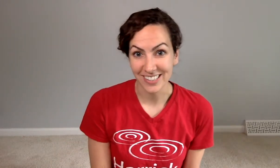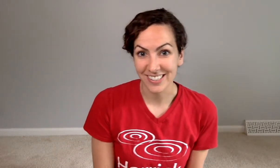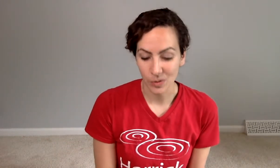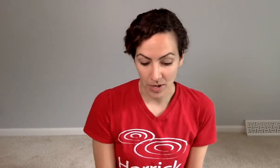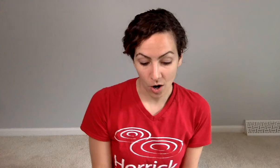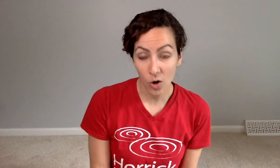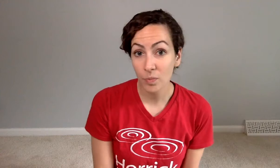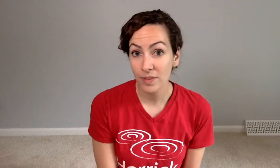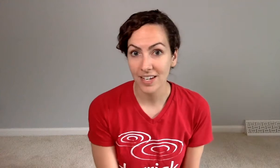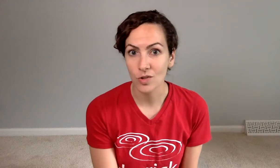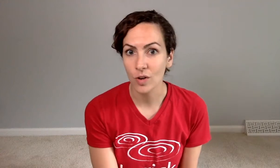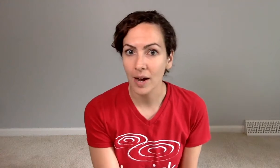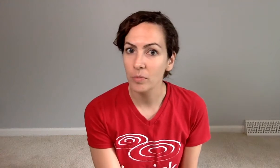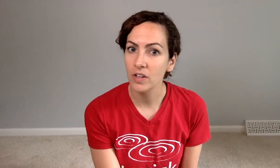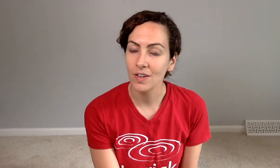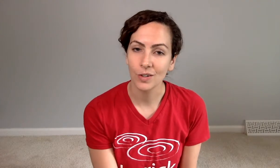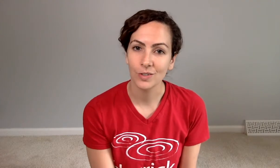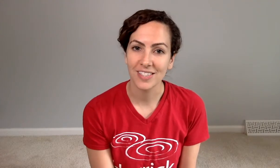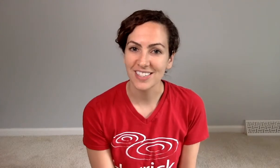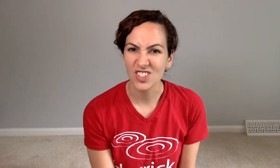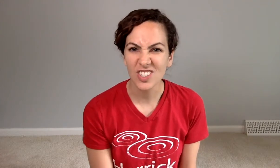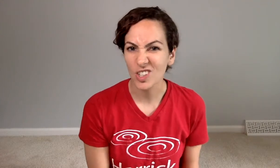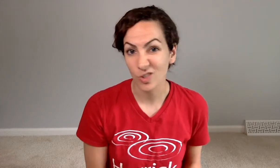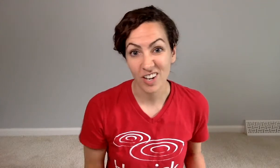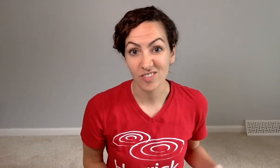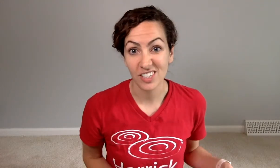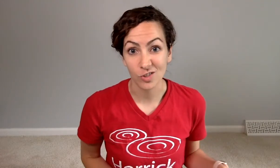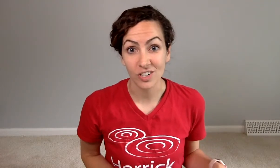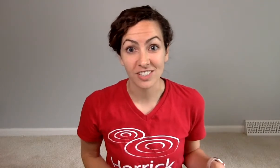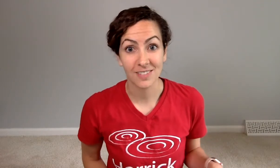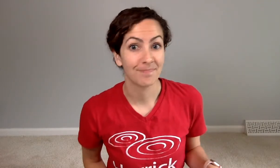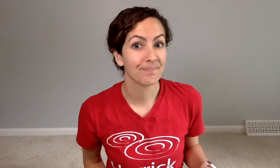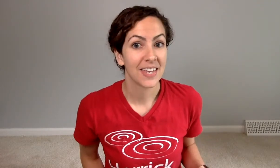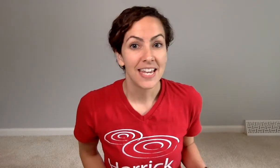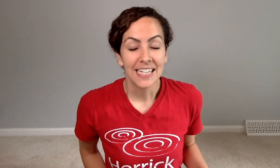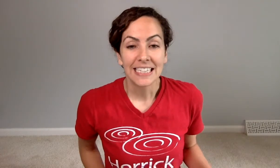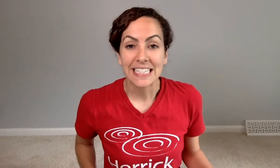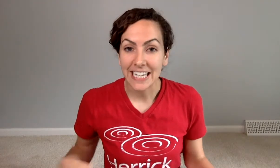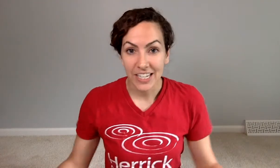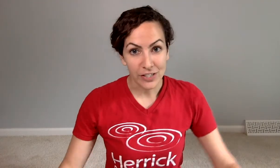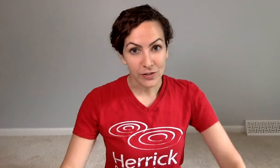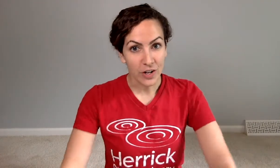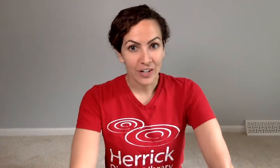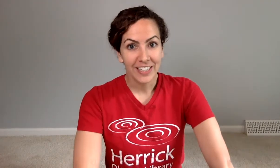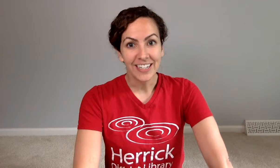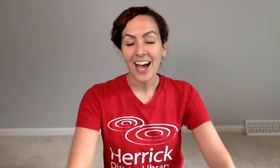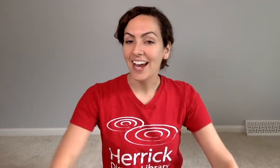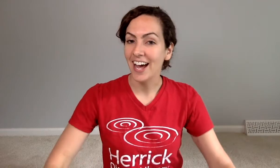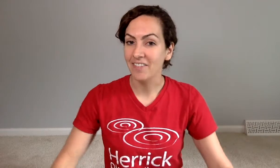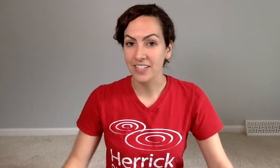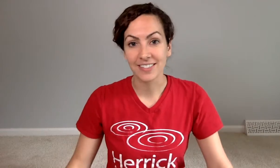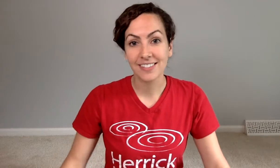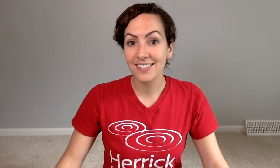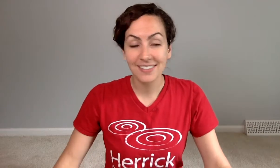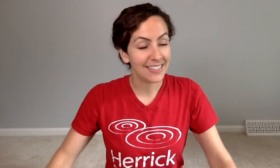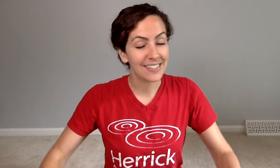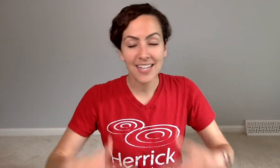So we hope that you grab one of those. It's just a great resource. To get us started, I have the